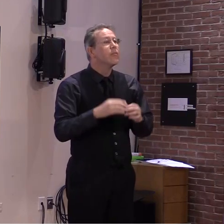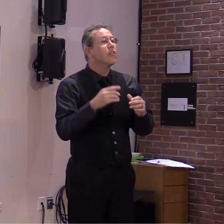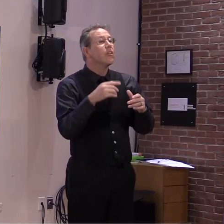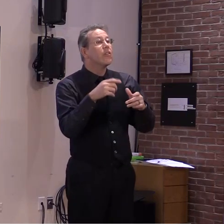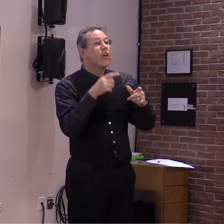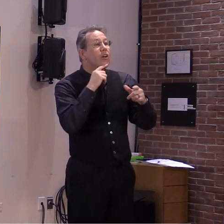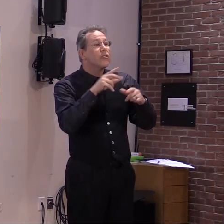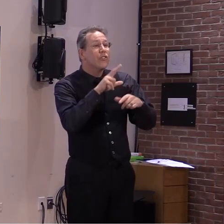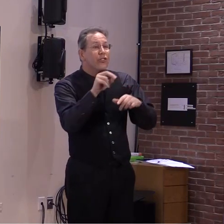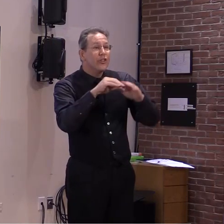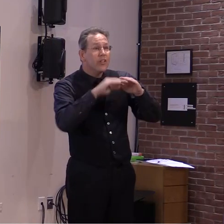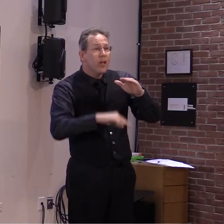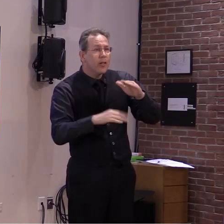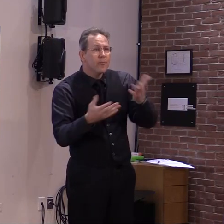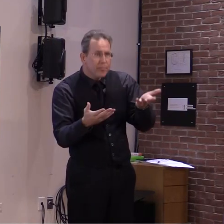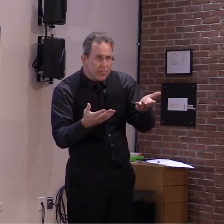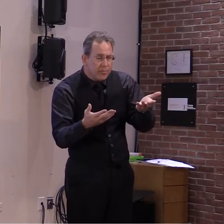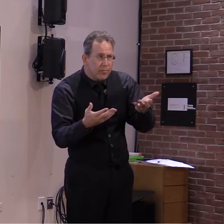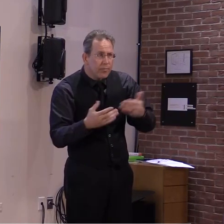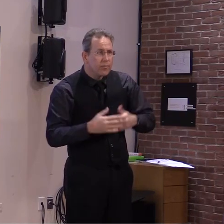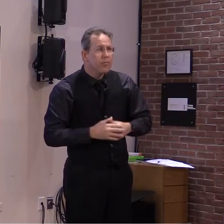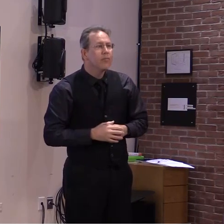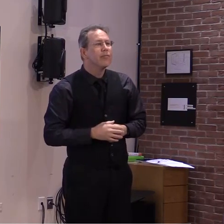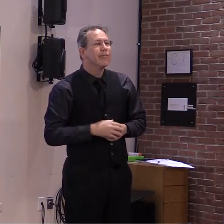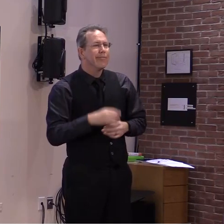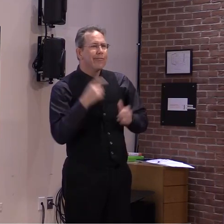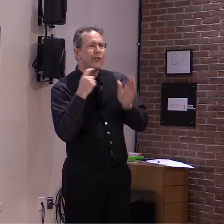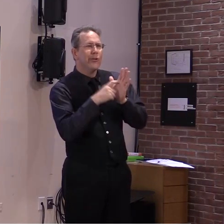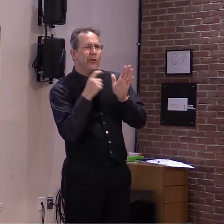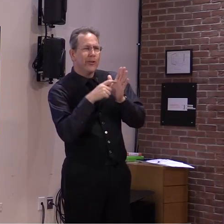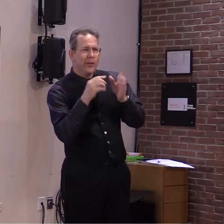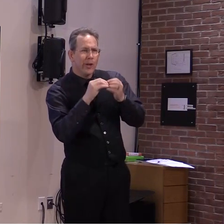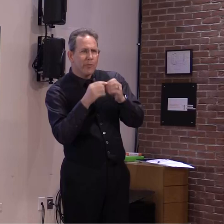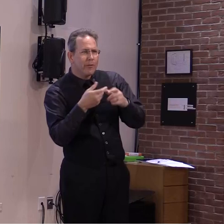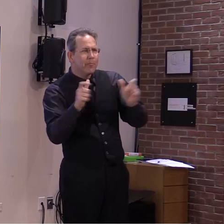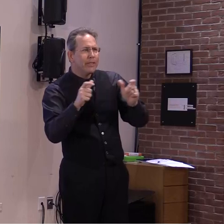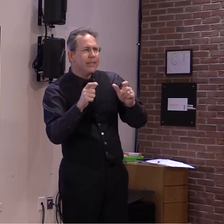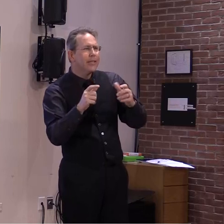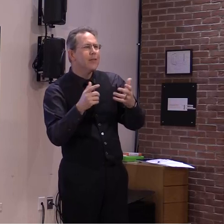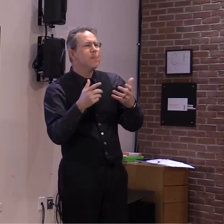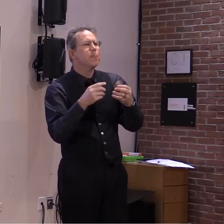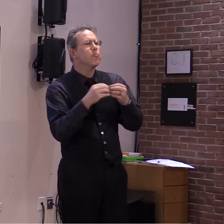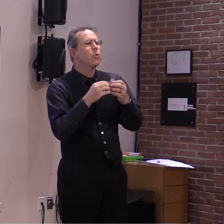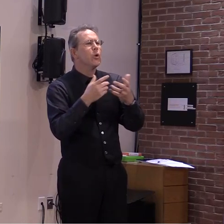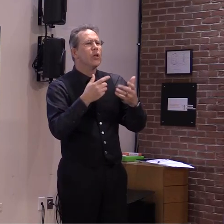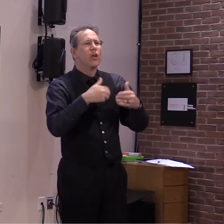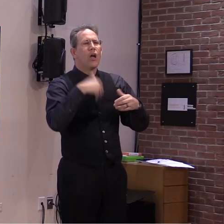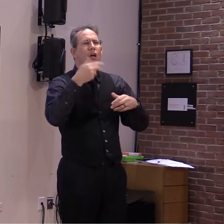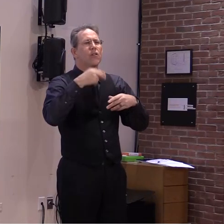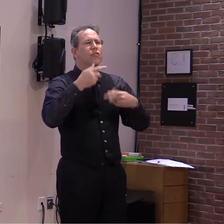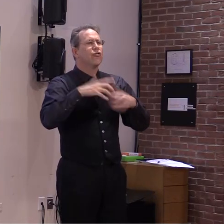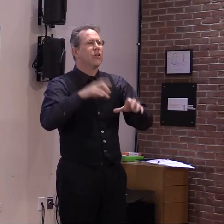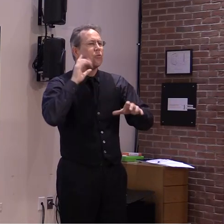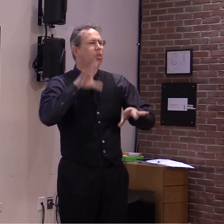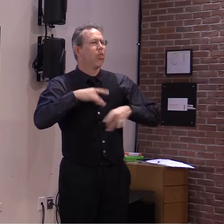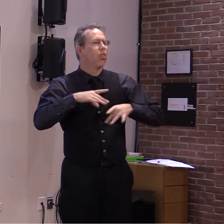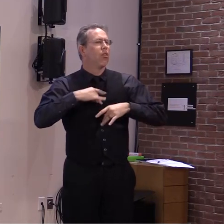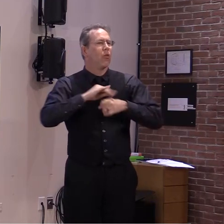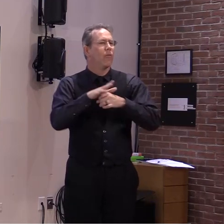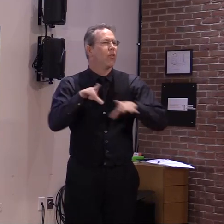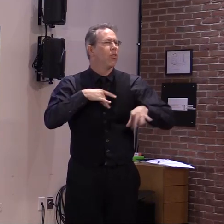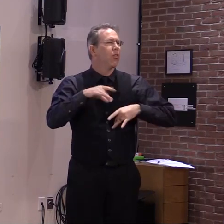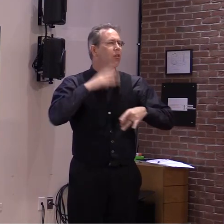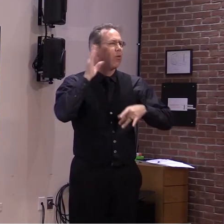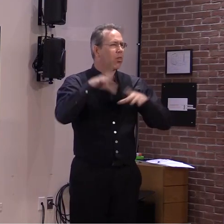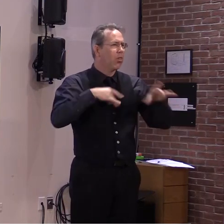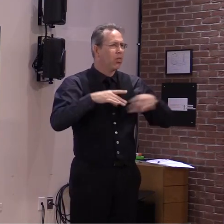greater risk at this point based on the data of getting infected with COVID-19. Their rates are higher than the reference group that we're looking at,